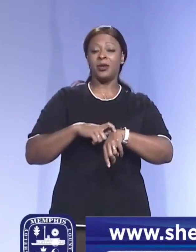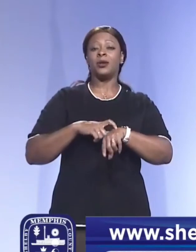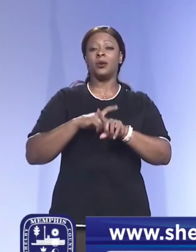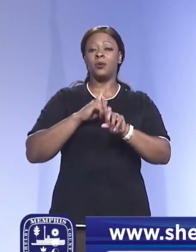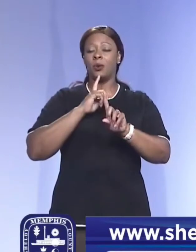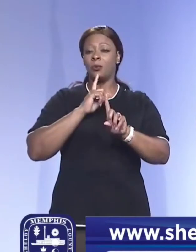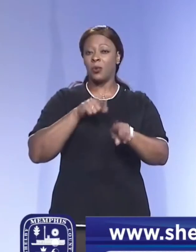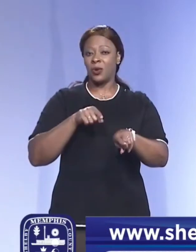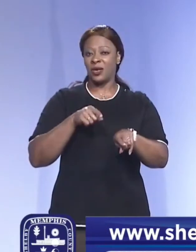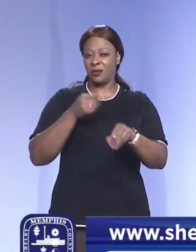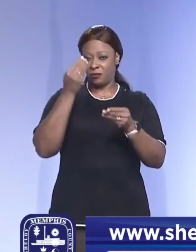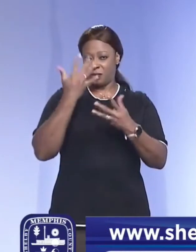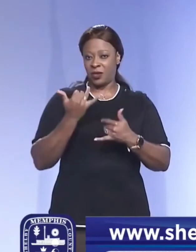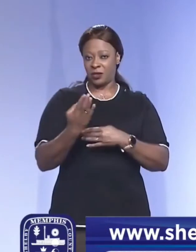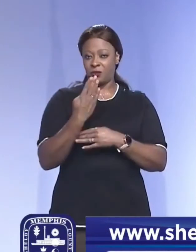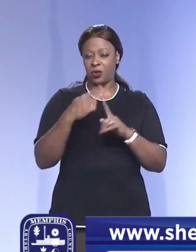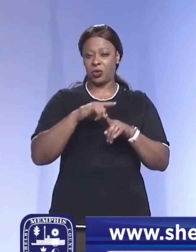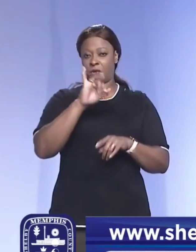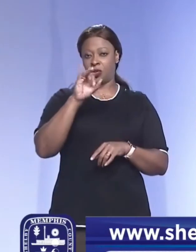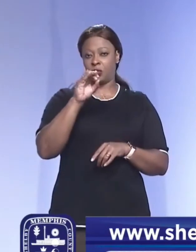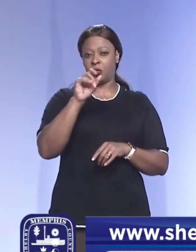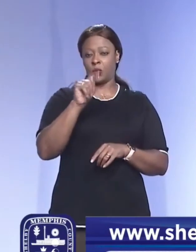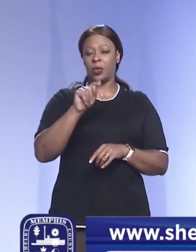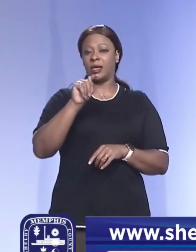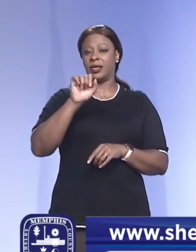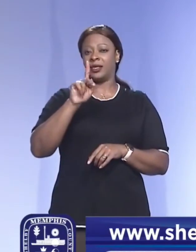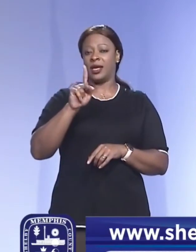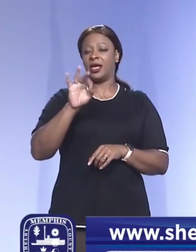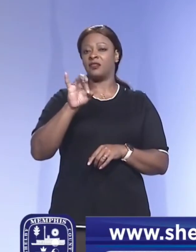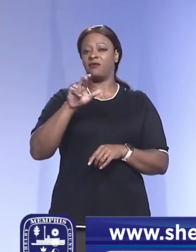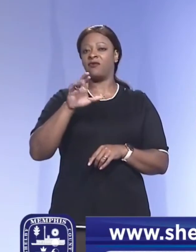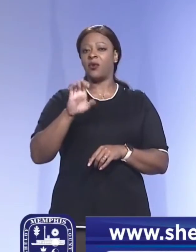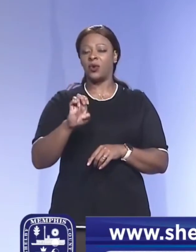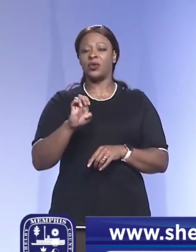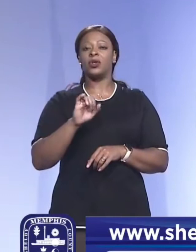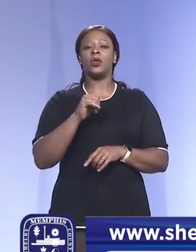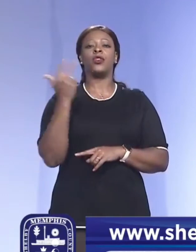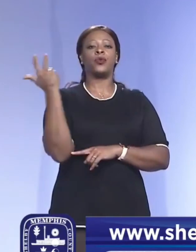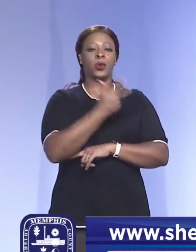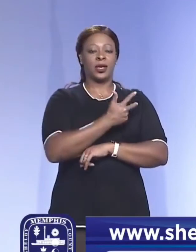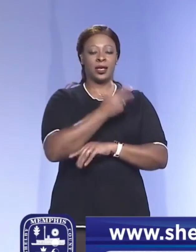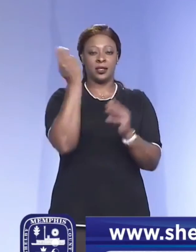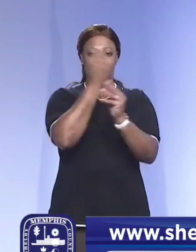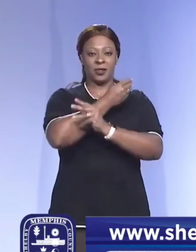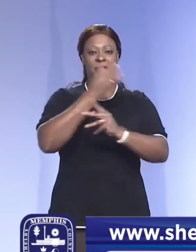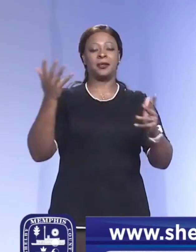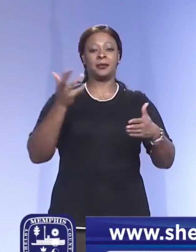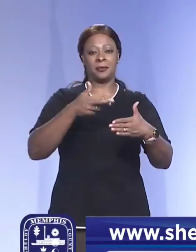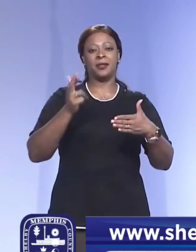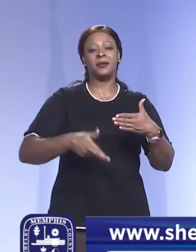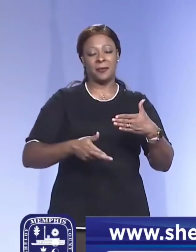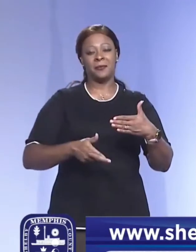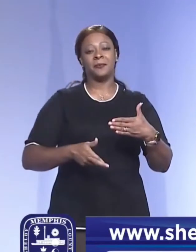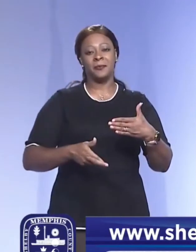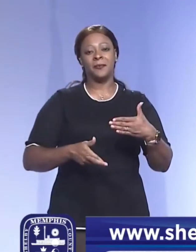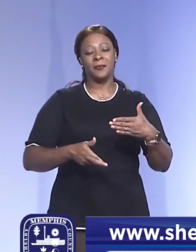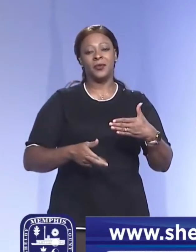the Joint Task Force was 3 days. And so